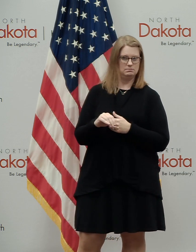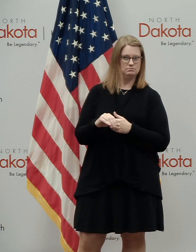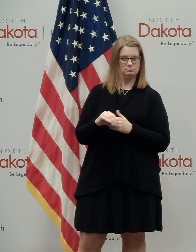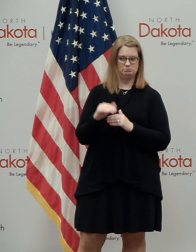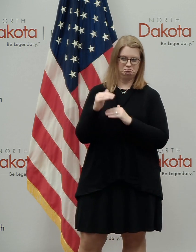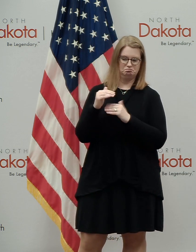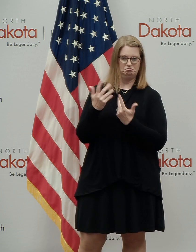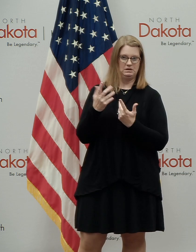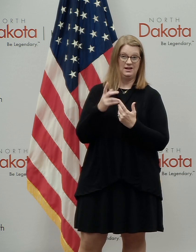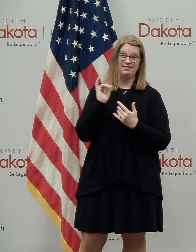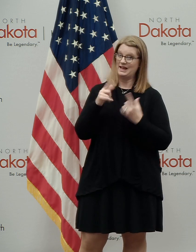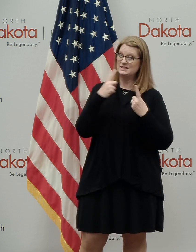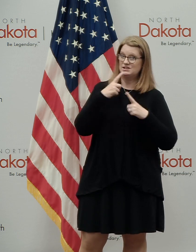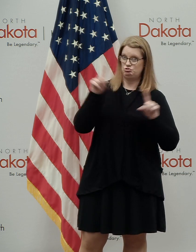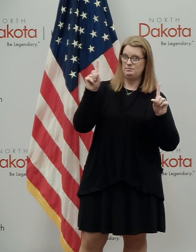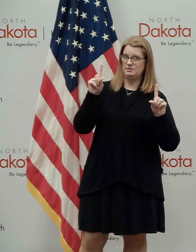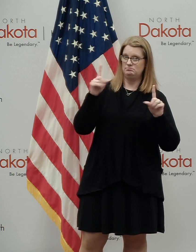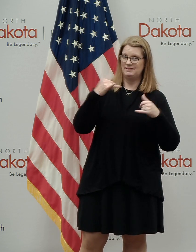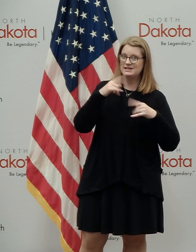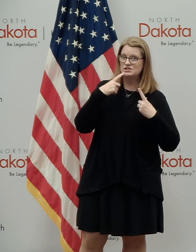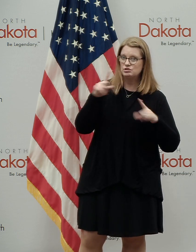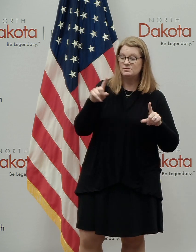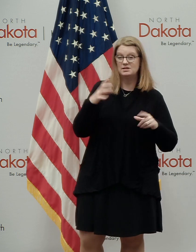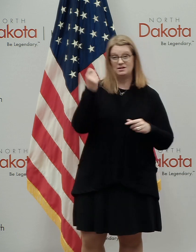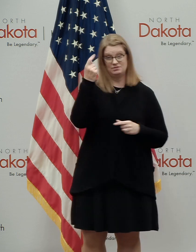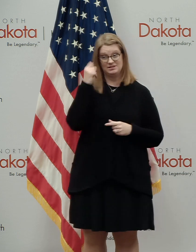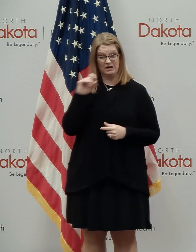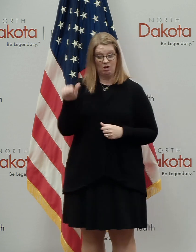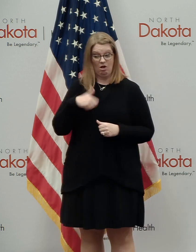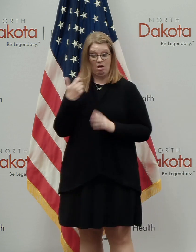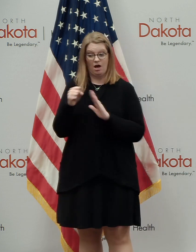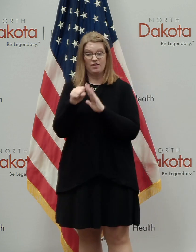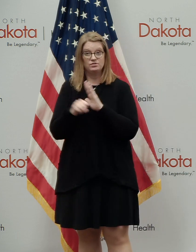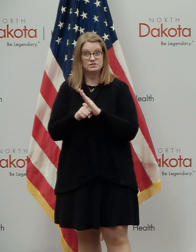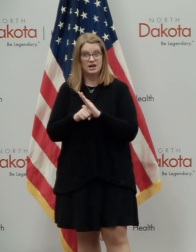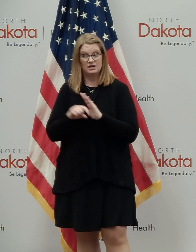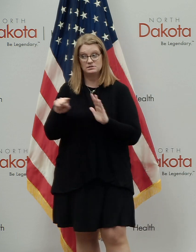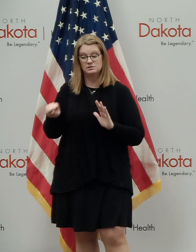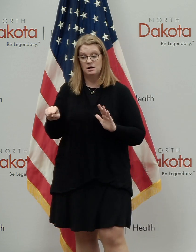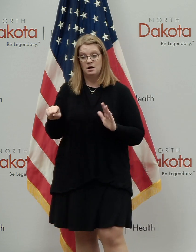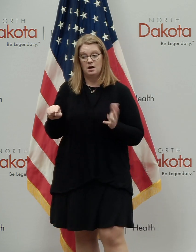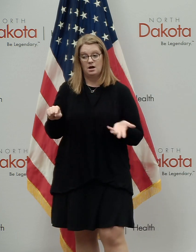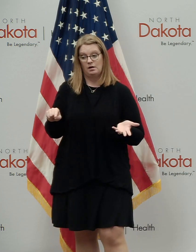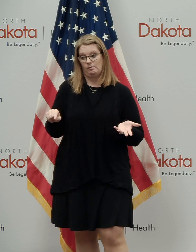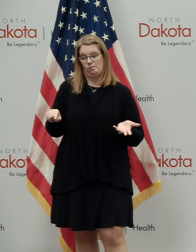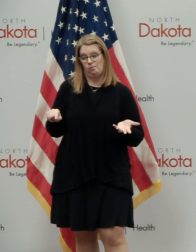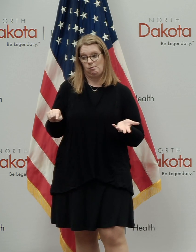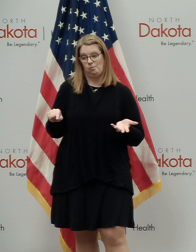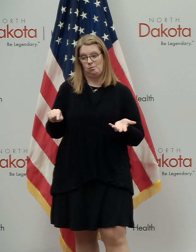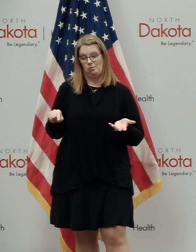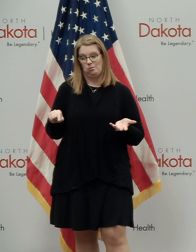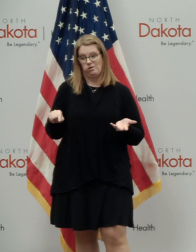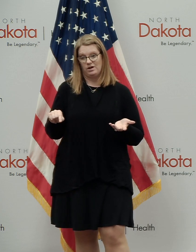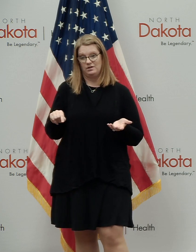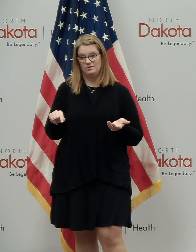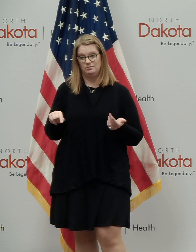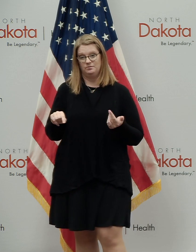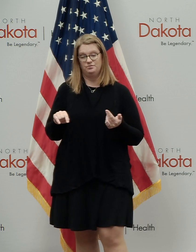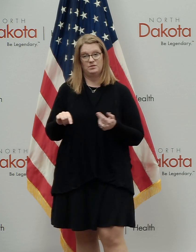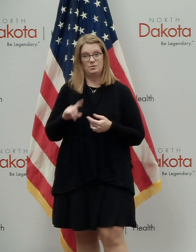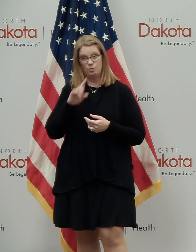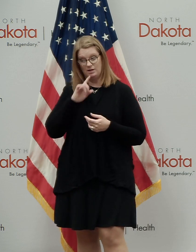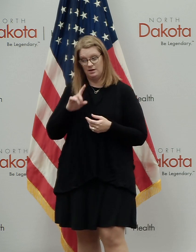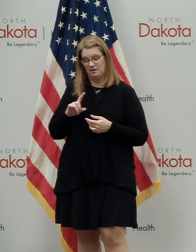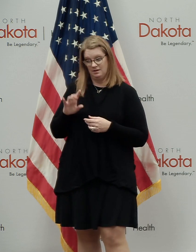achievement compared to many other states that have never been in a spot where they've had this kind of this low of